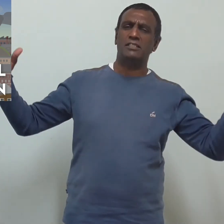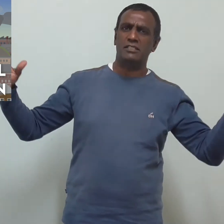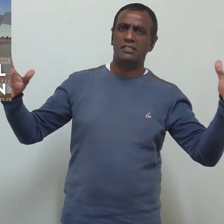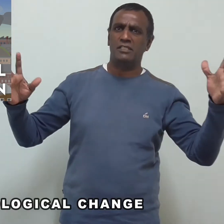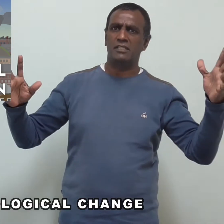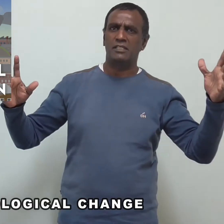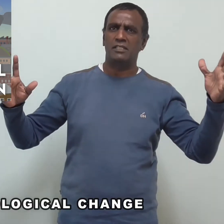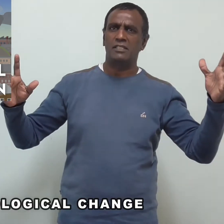great